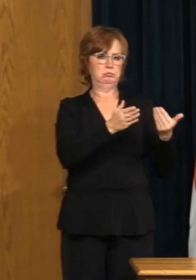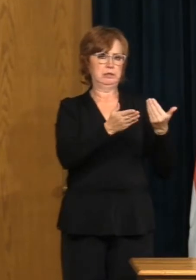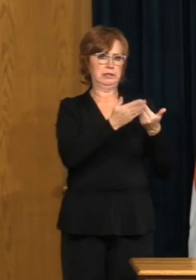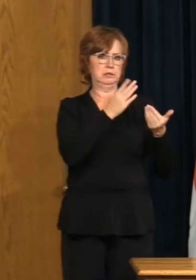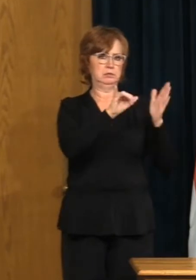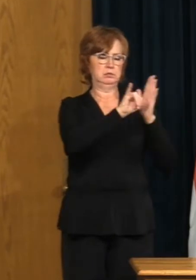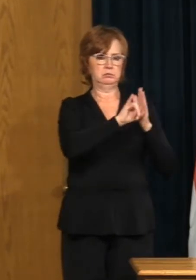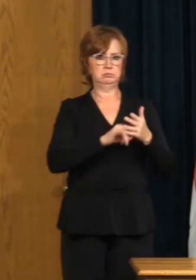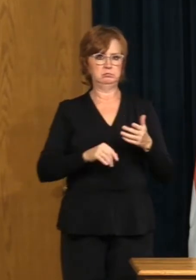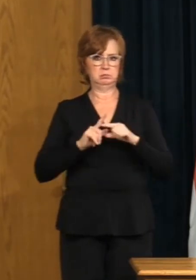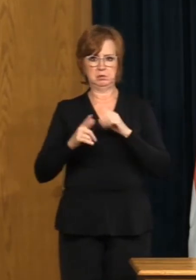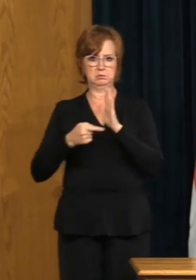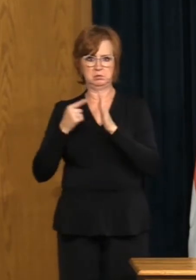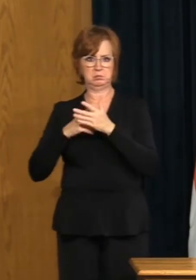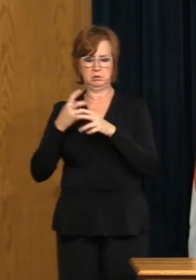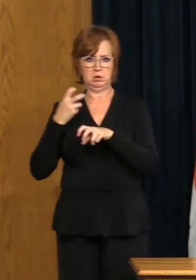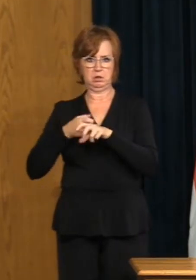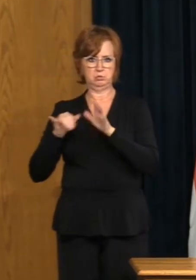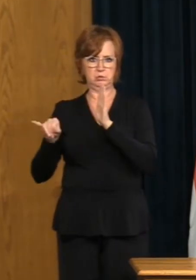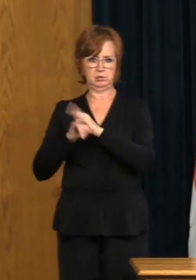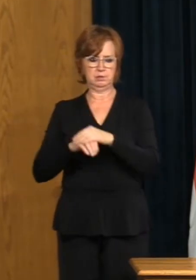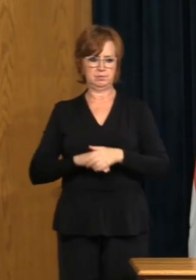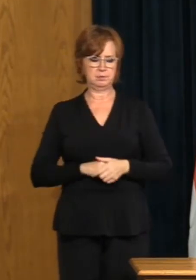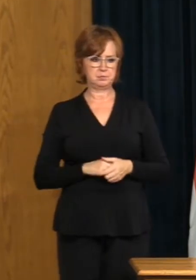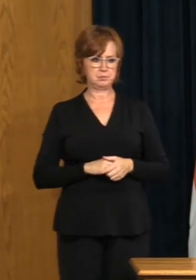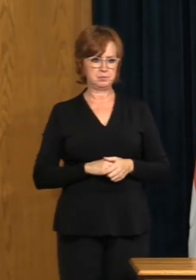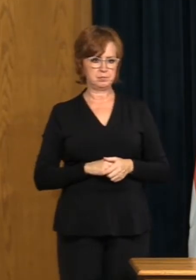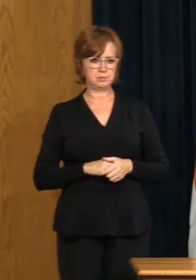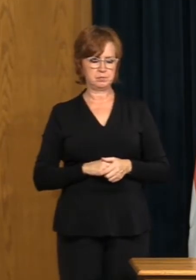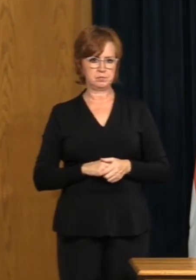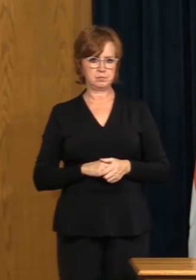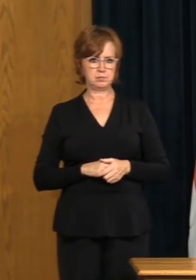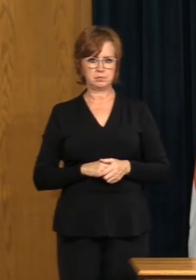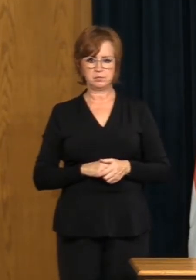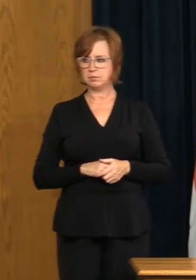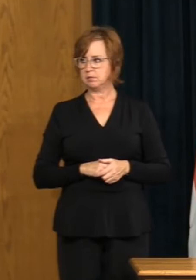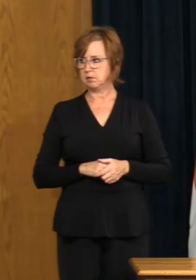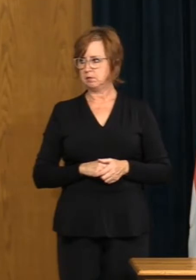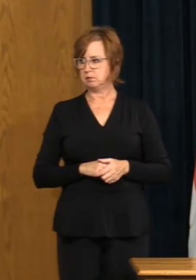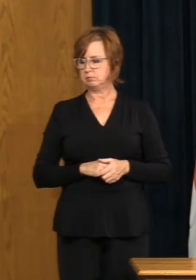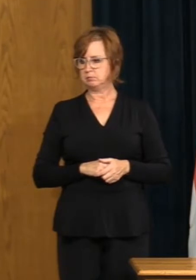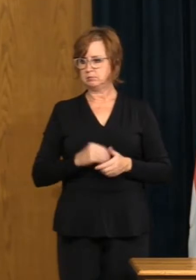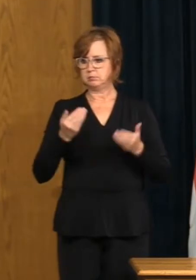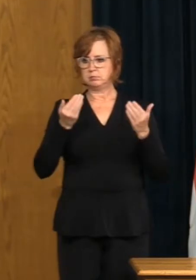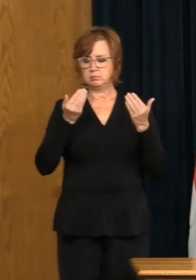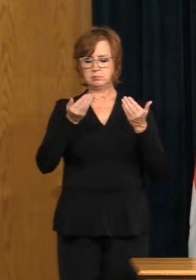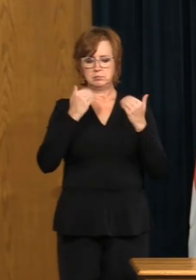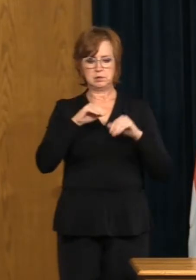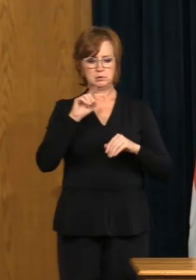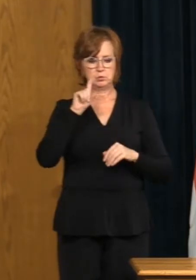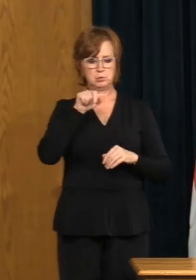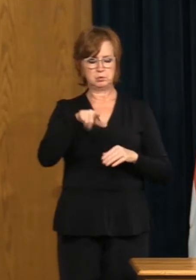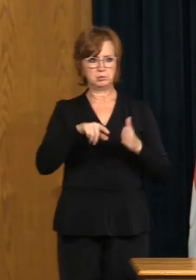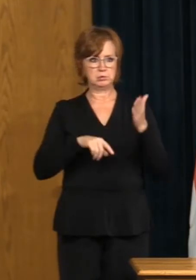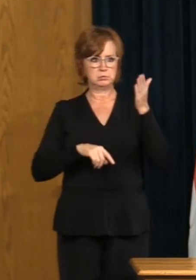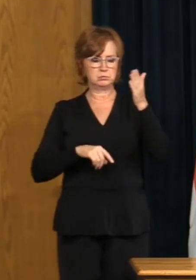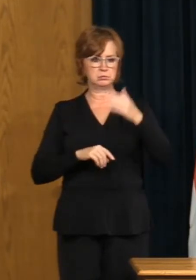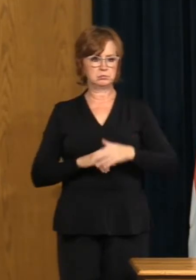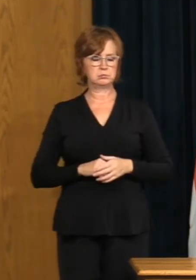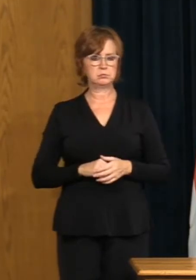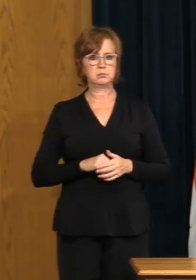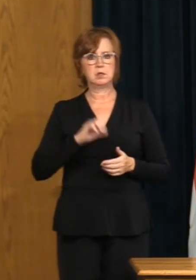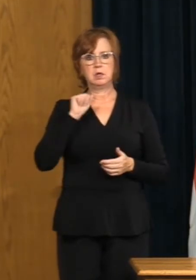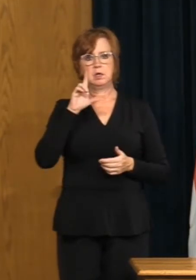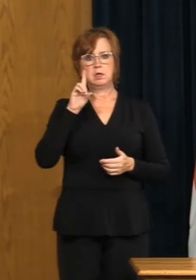or may have an adult who teaches or works in a school. We'll take our next question on the line. We